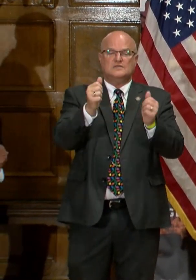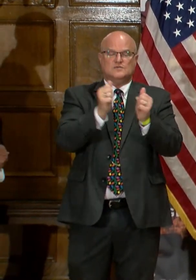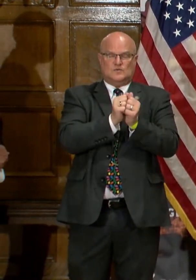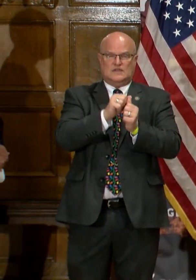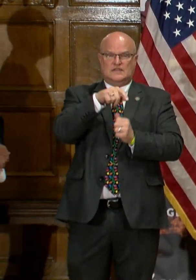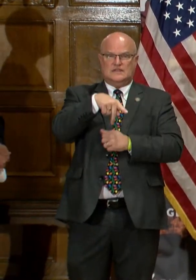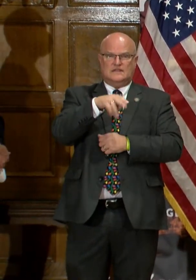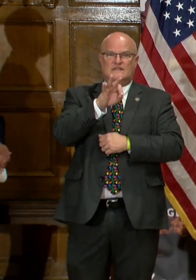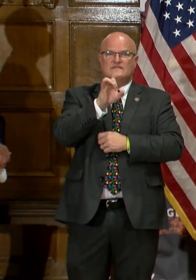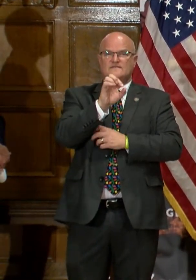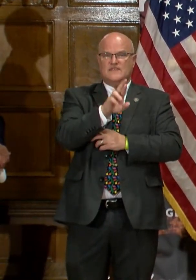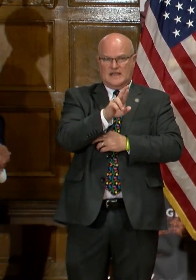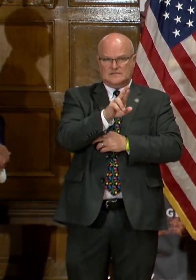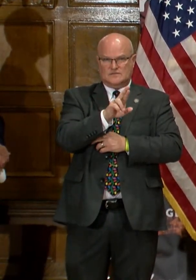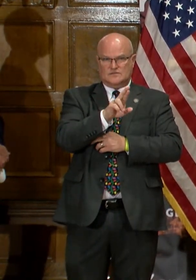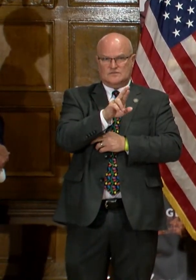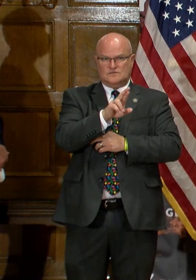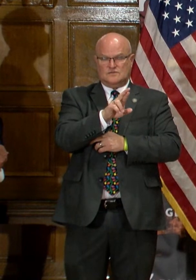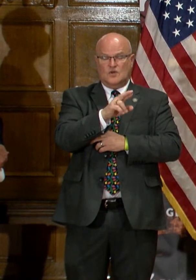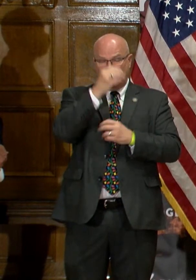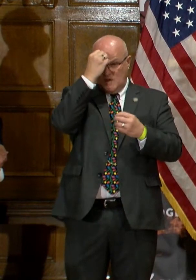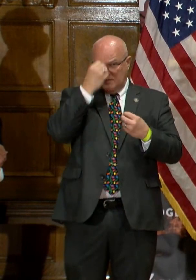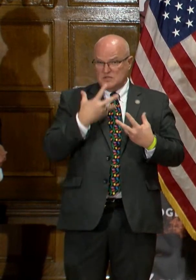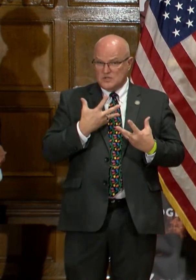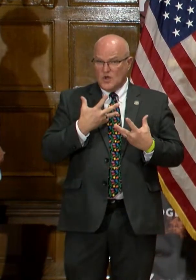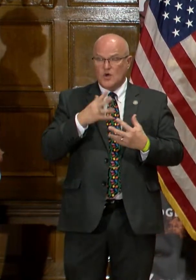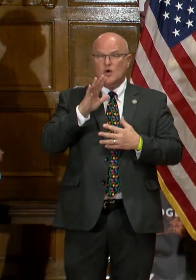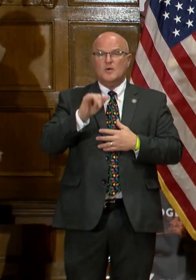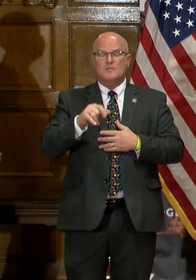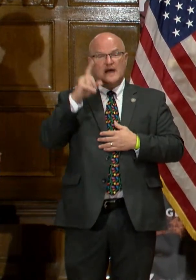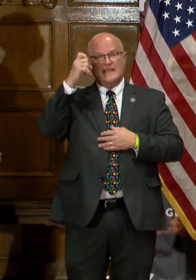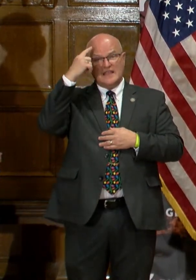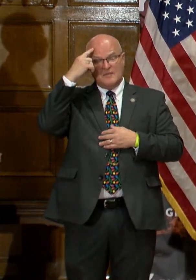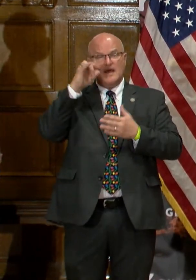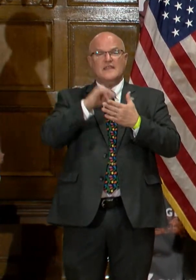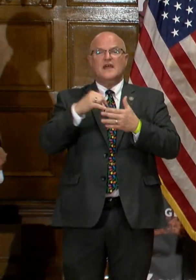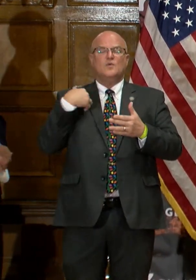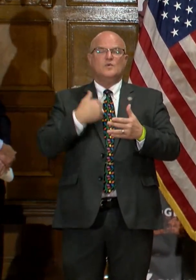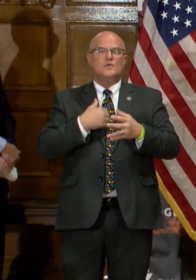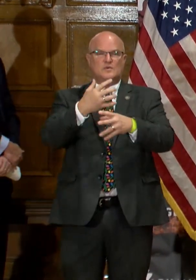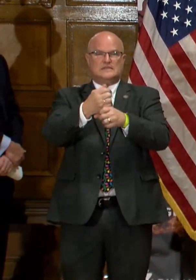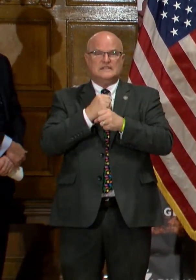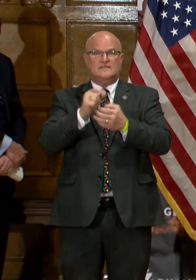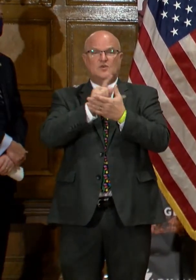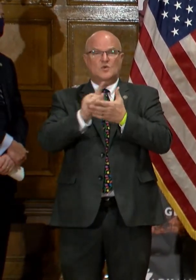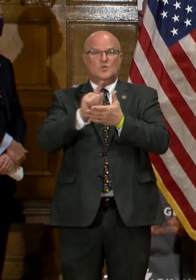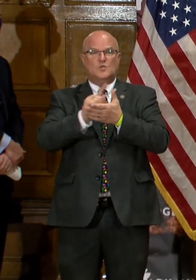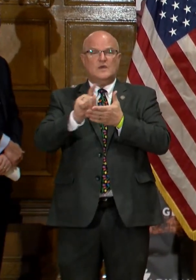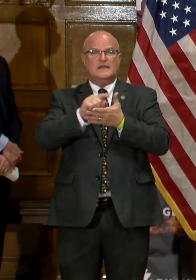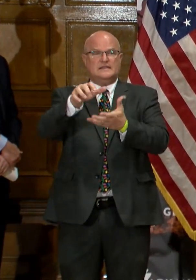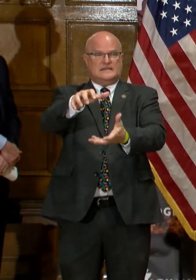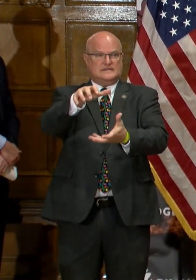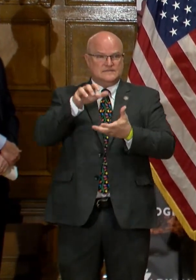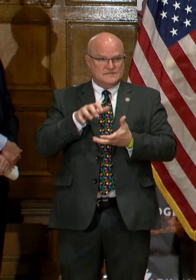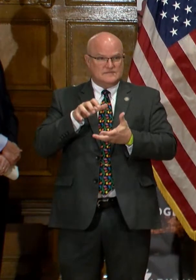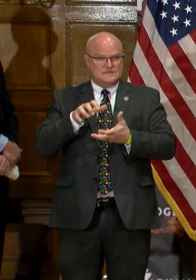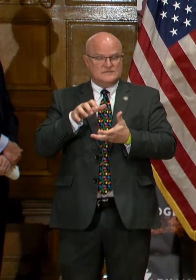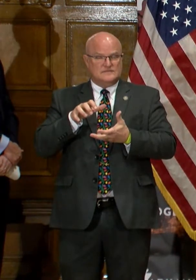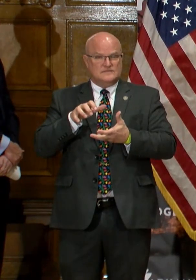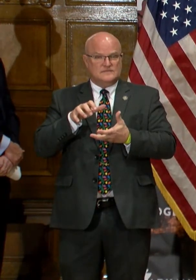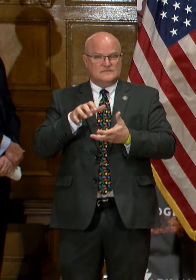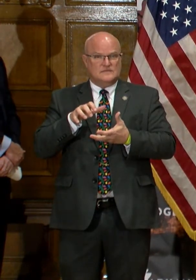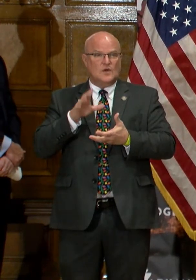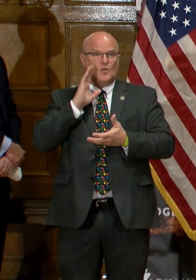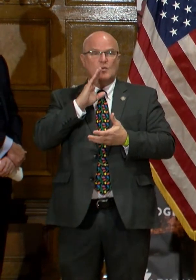with Pfizer. We are been told by the federal government that we will be receiving weekly aliquots or allotments of